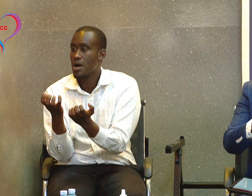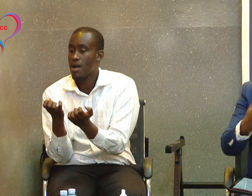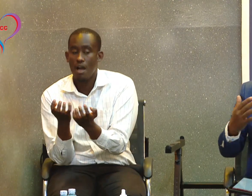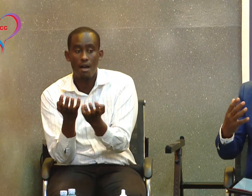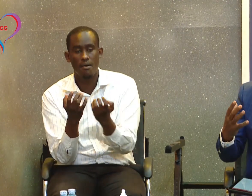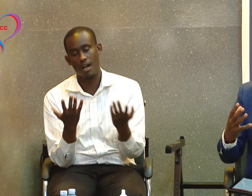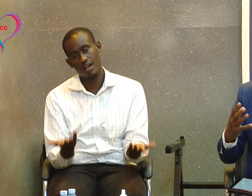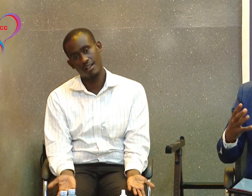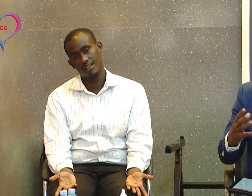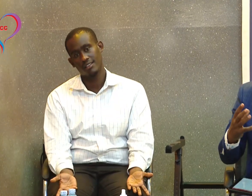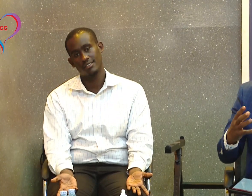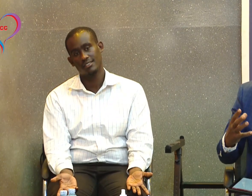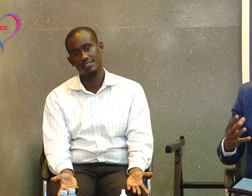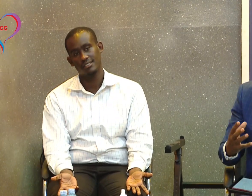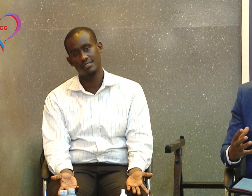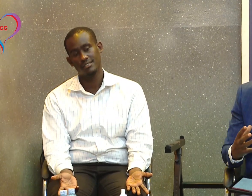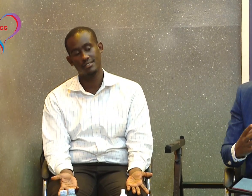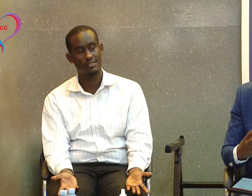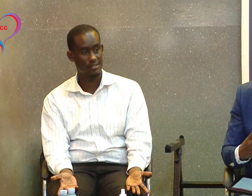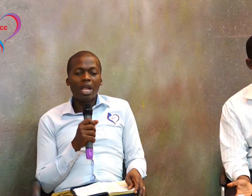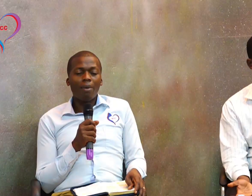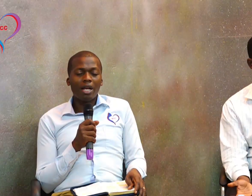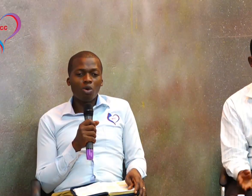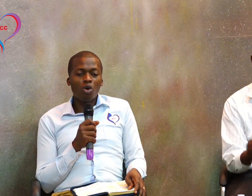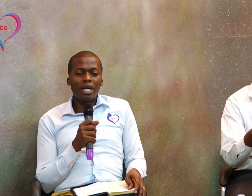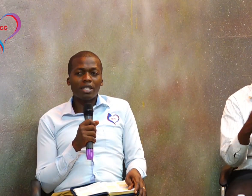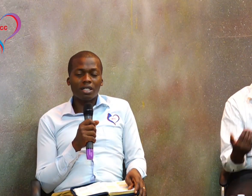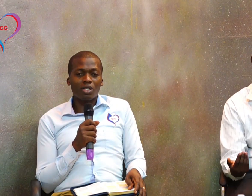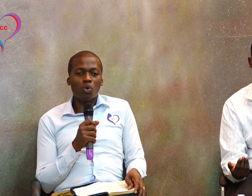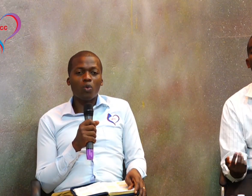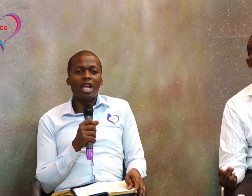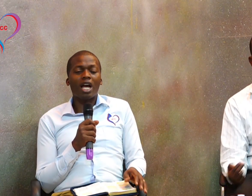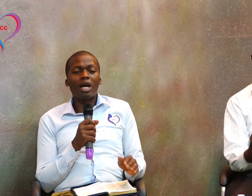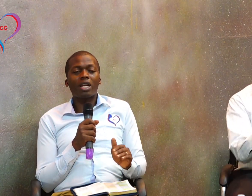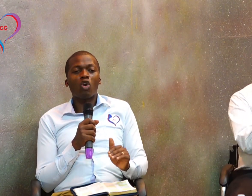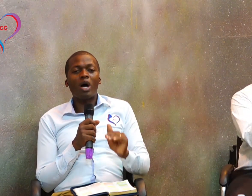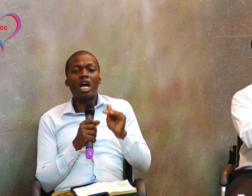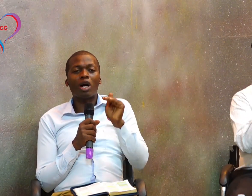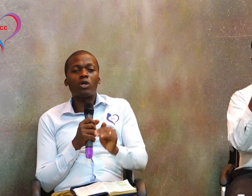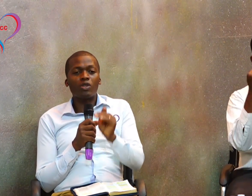You're reducing them to be people that are going to be working for others. So